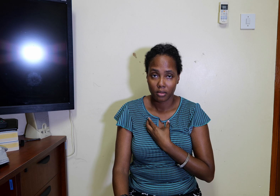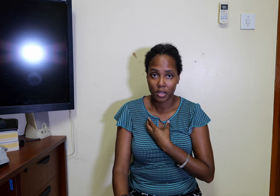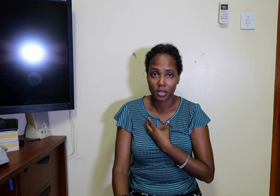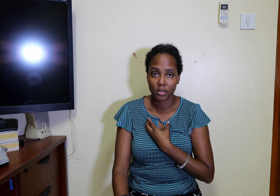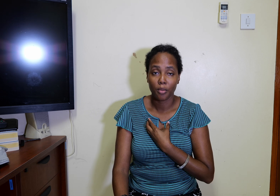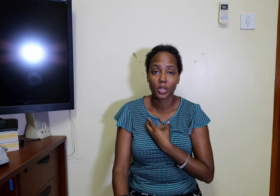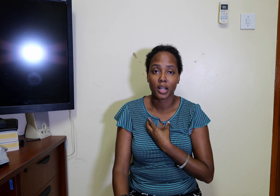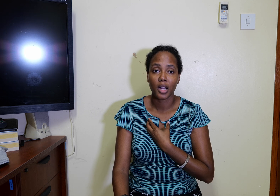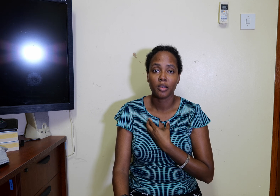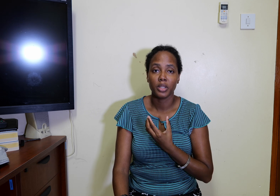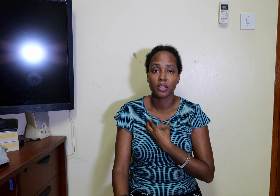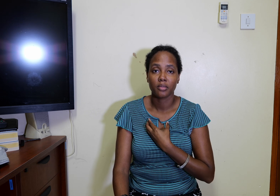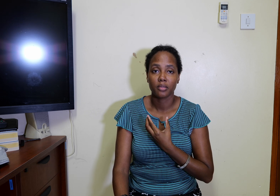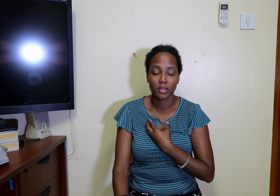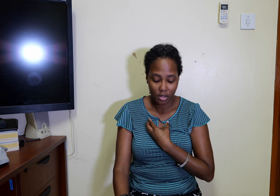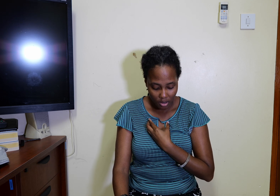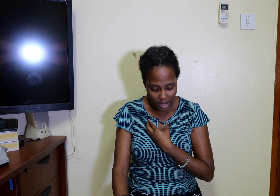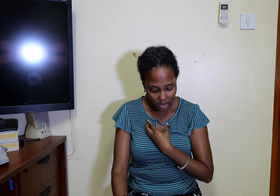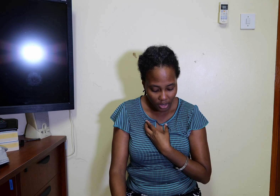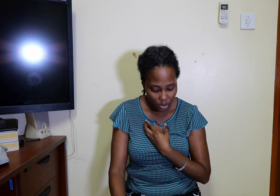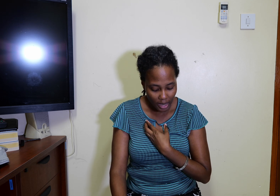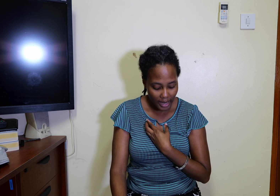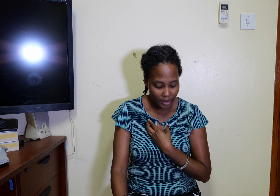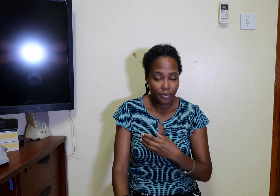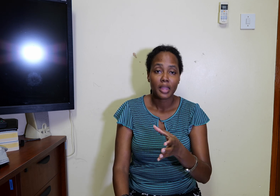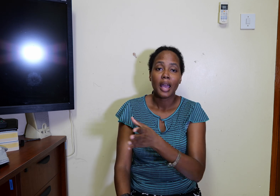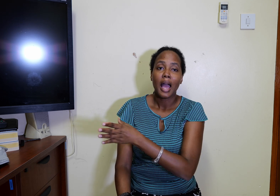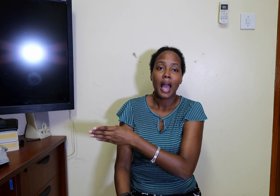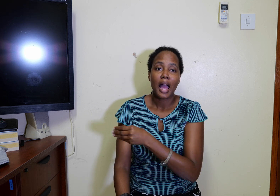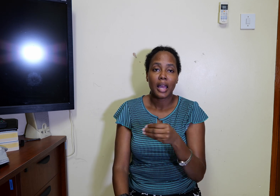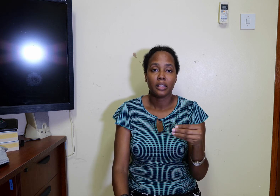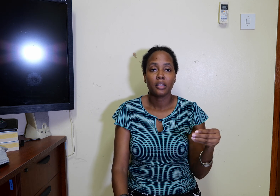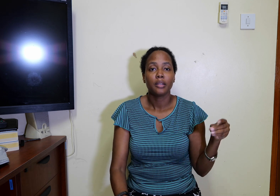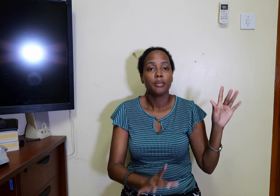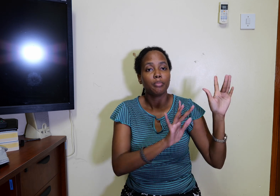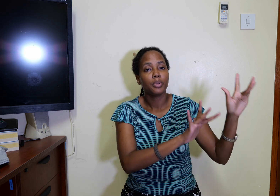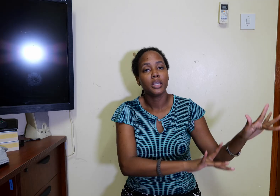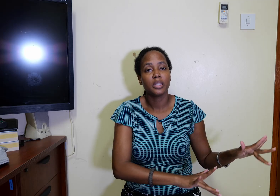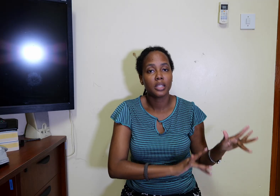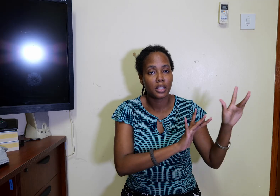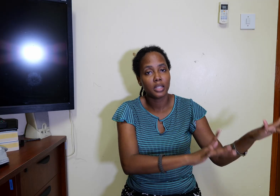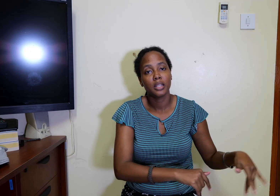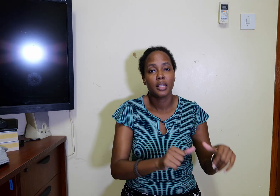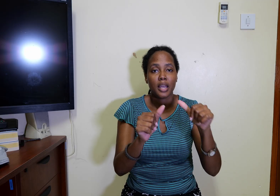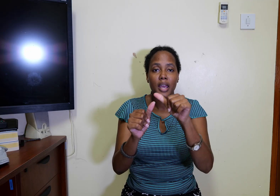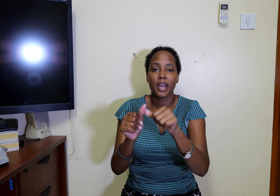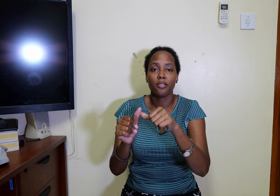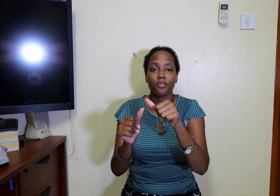Yeah, almost like a heartbeat. All right, so let's do that line. And pitied